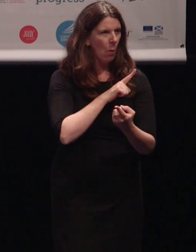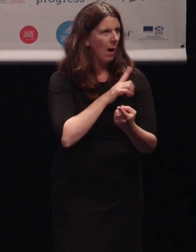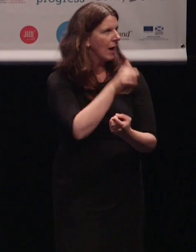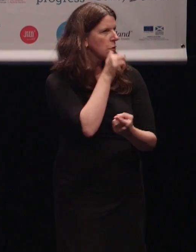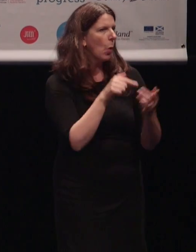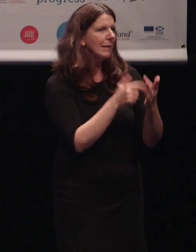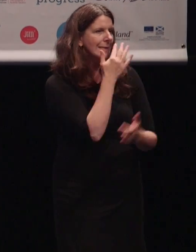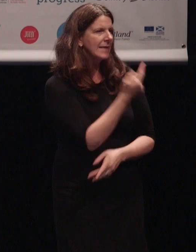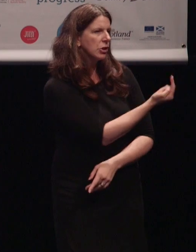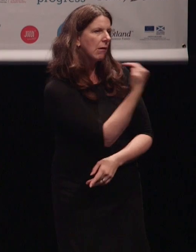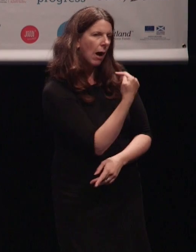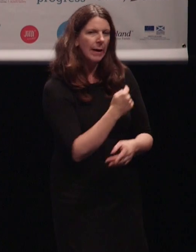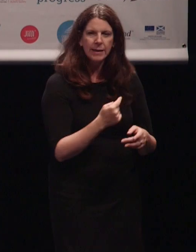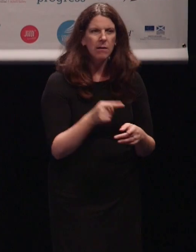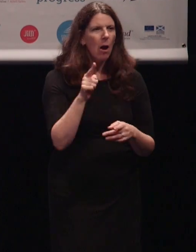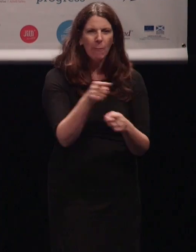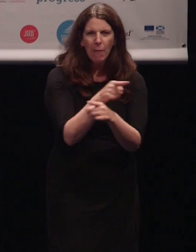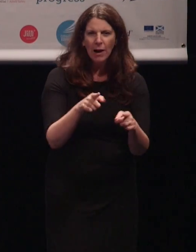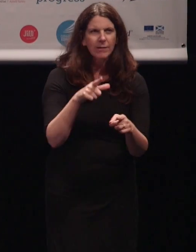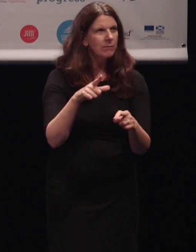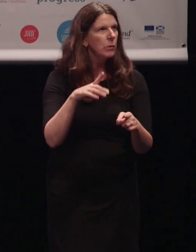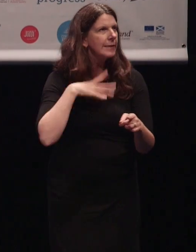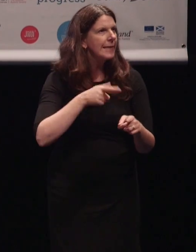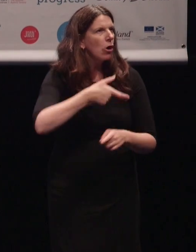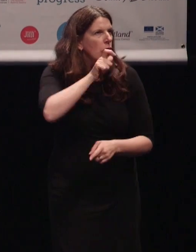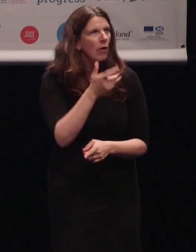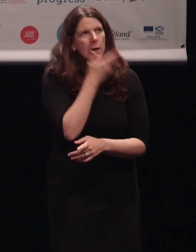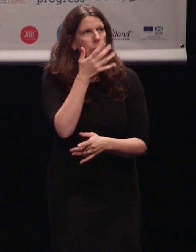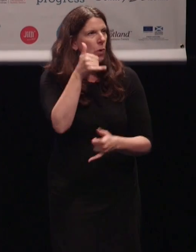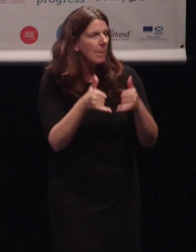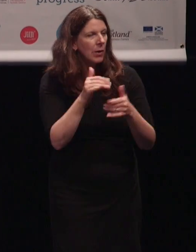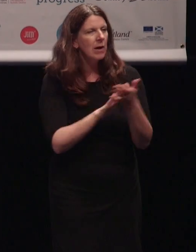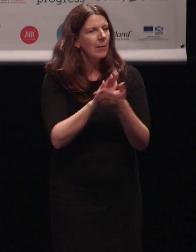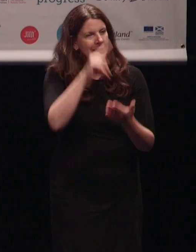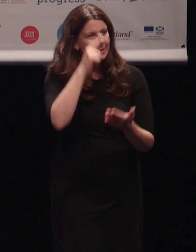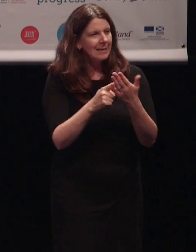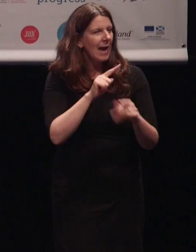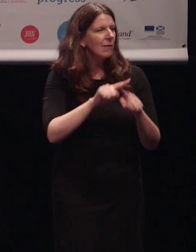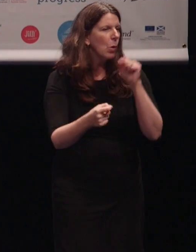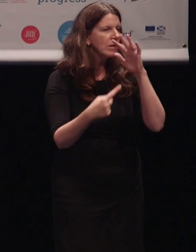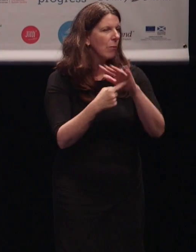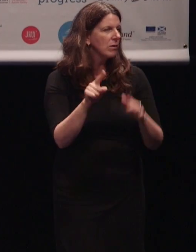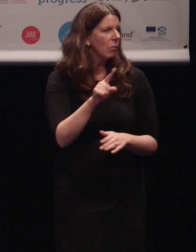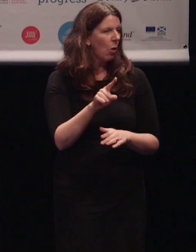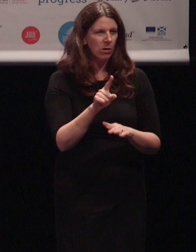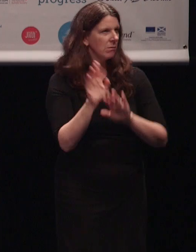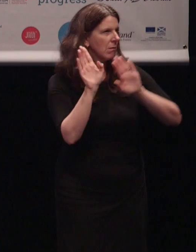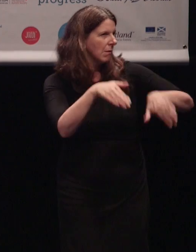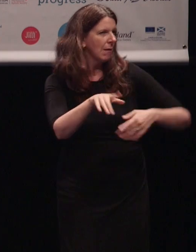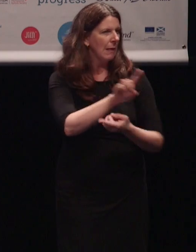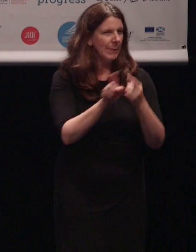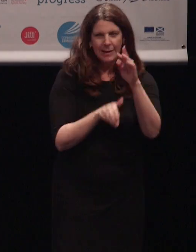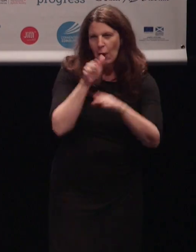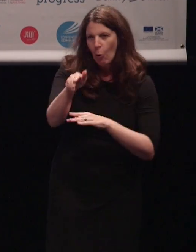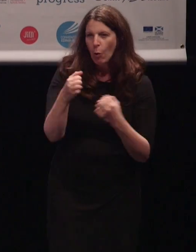coffee thought that this was so important that they took the time to just go and take the car and go and